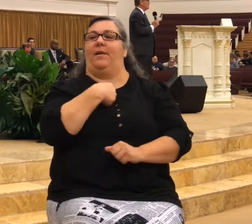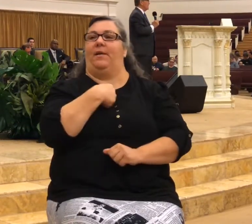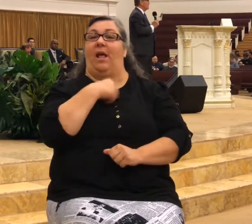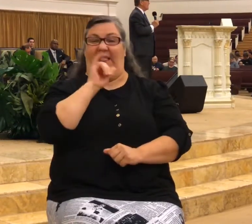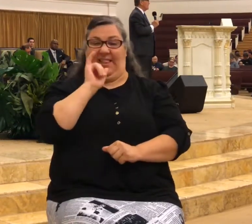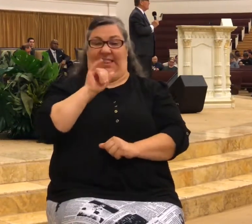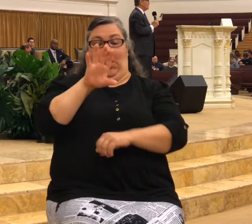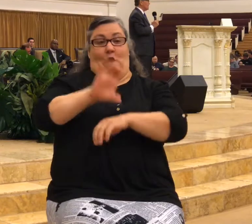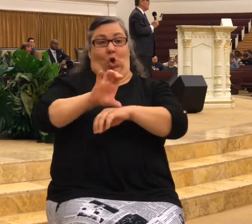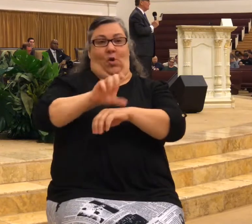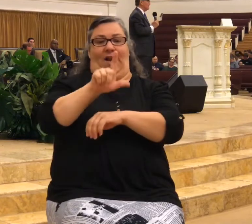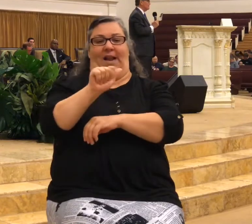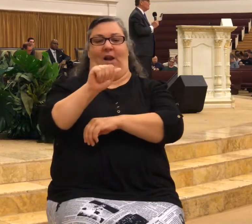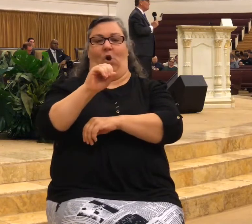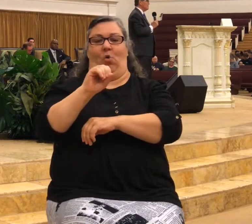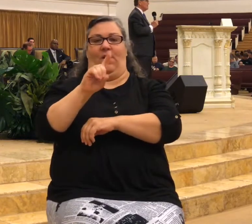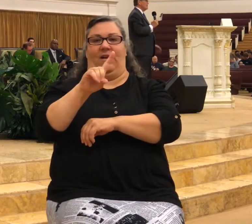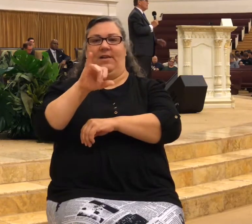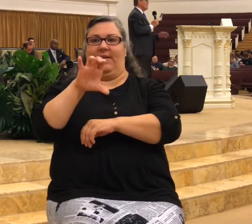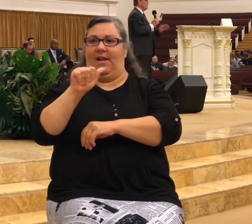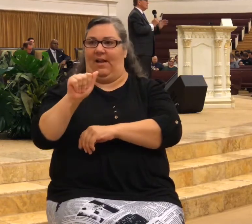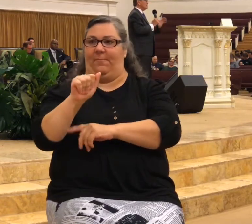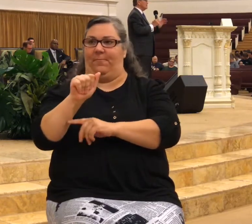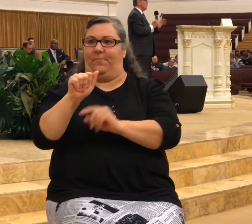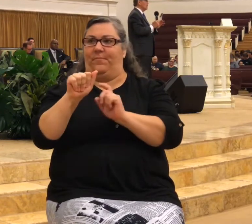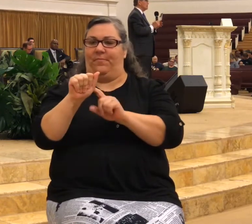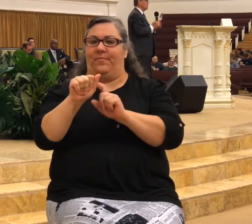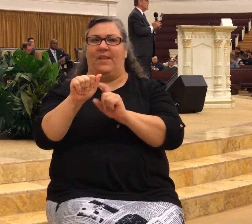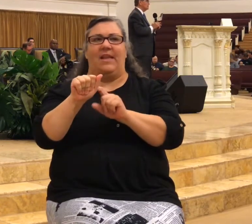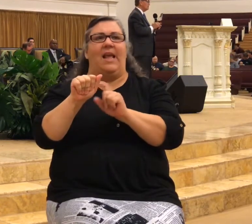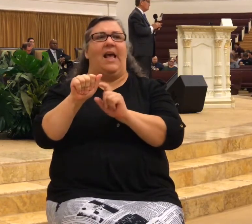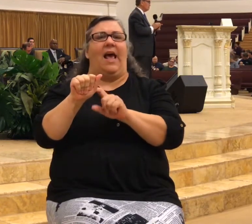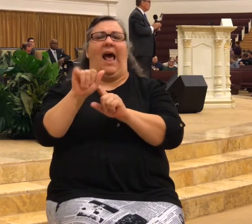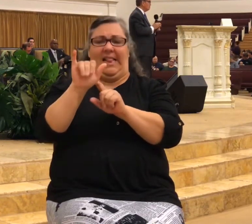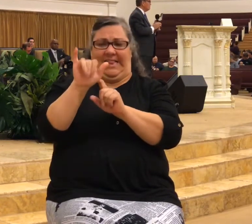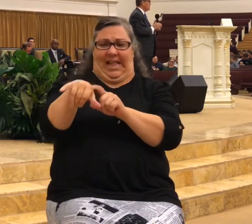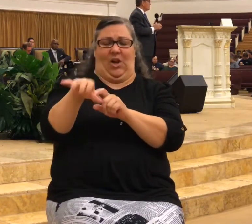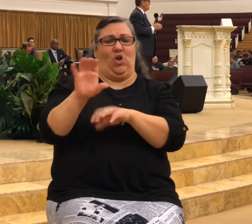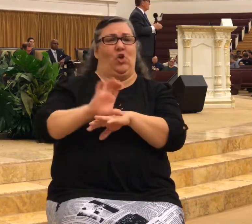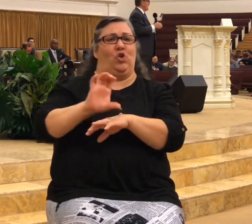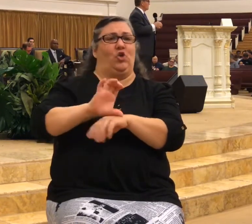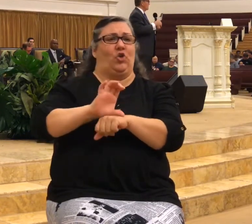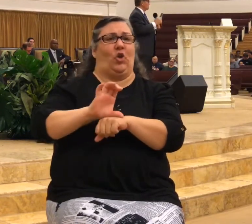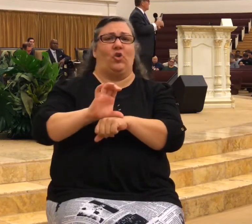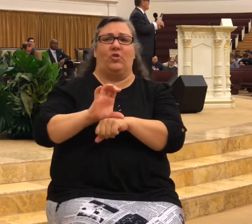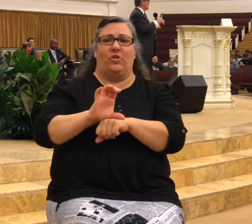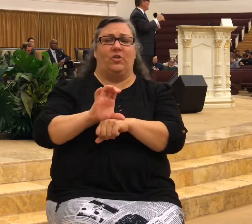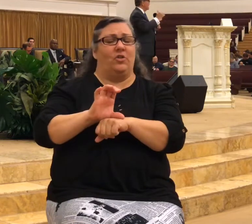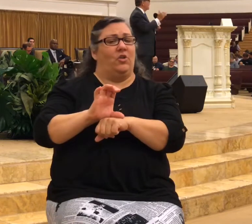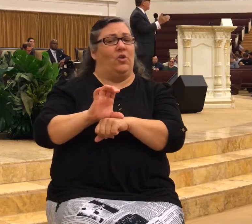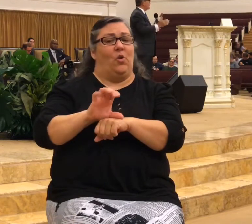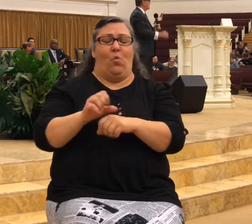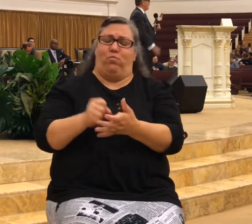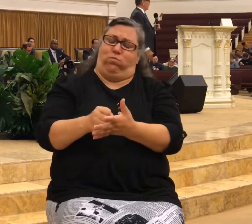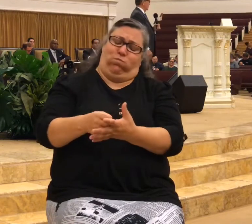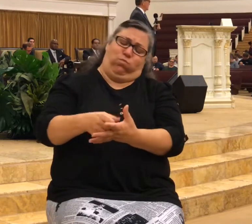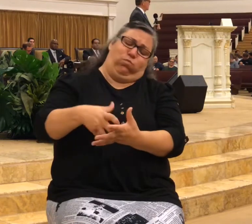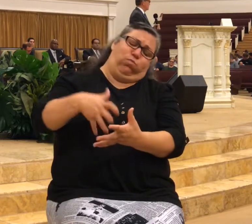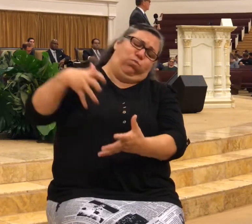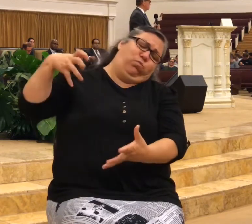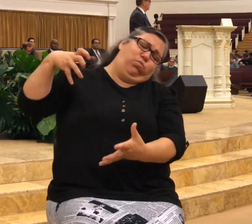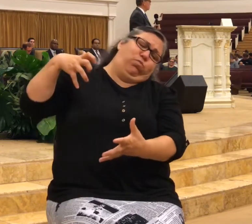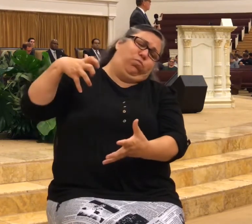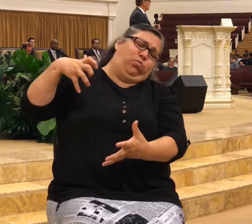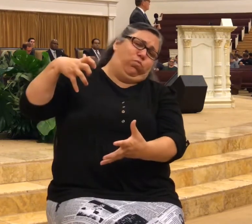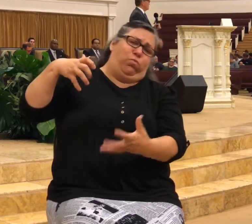the church of Laodicea. This is the church that was rich and increased with